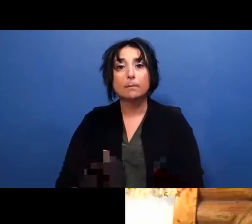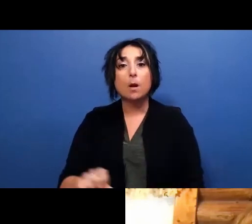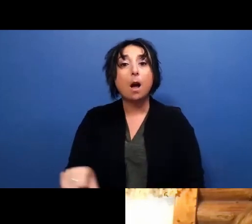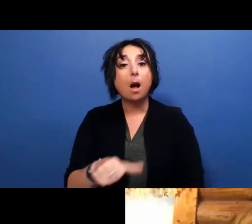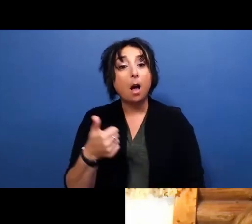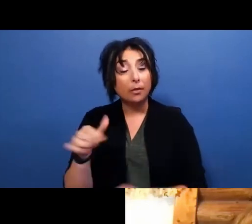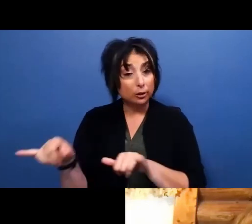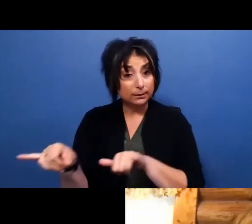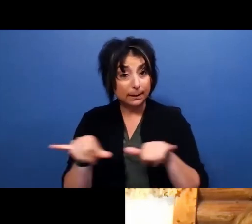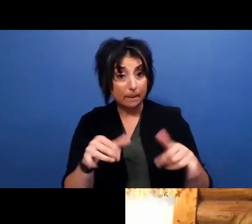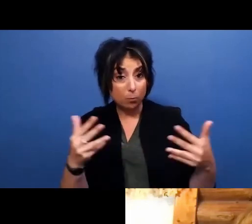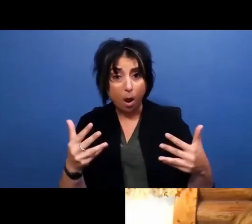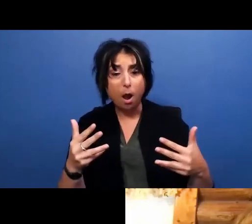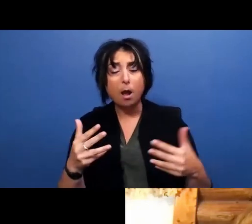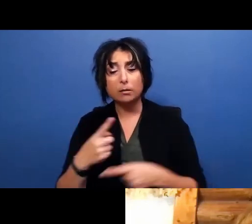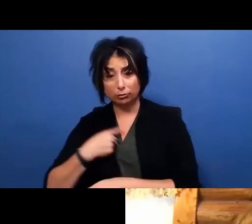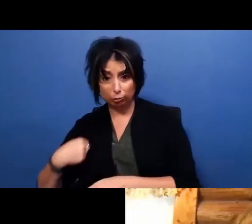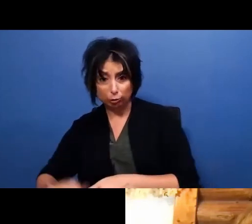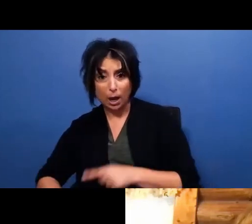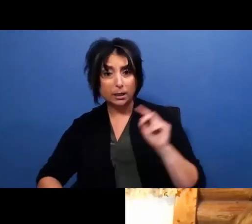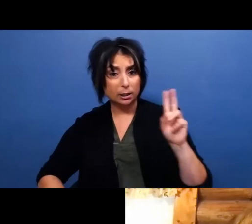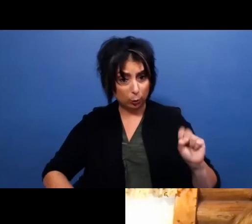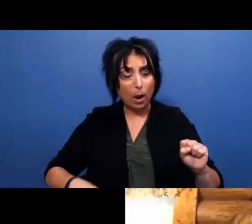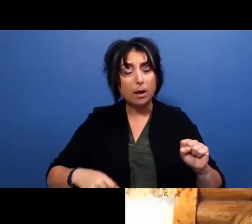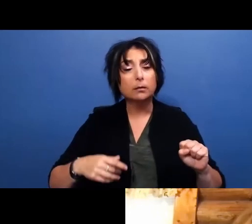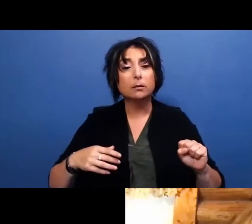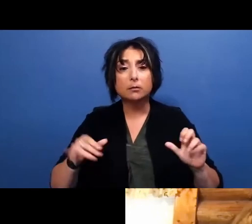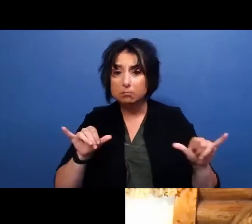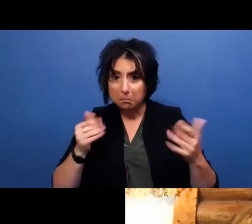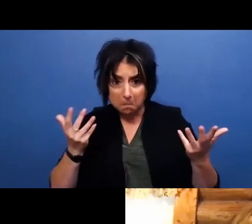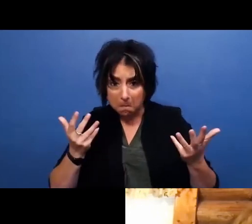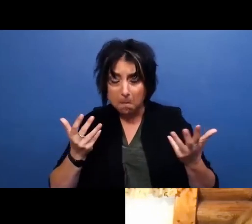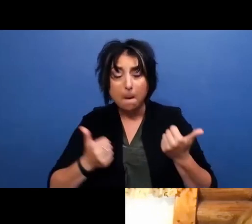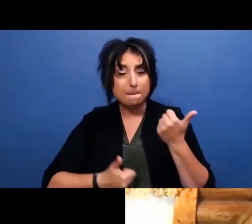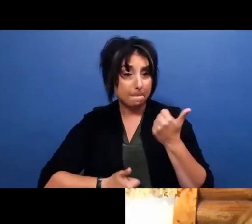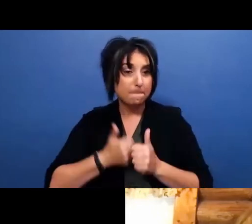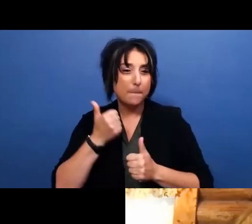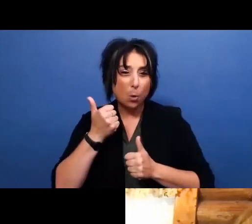much like the US, the majority of educators are hearing.